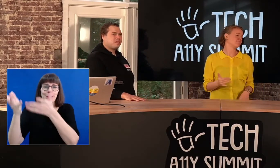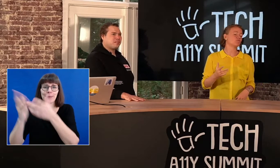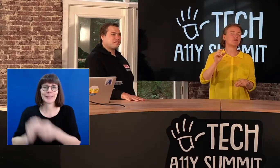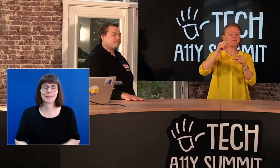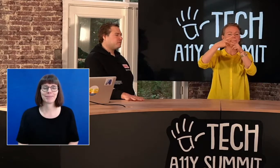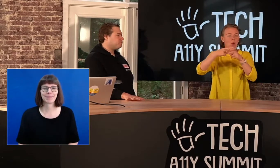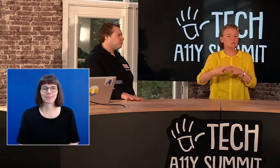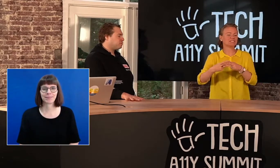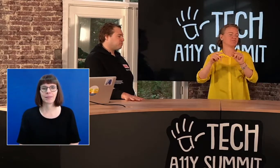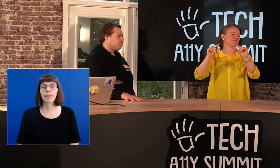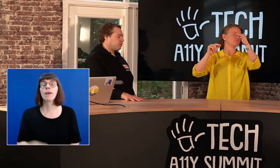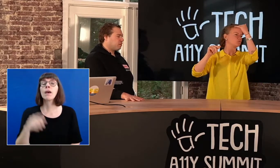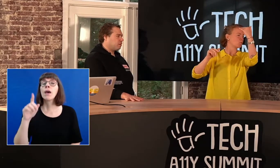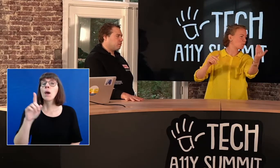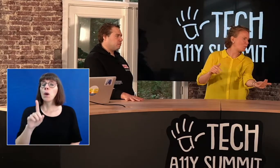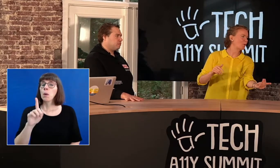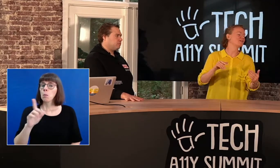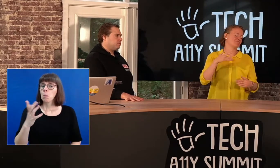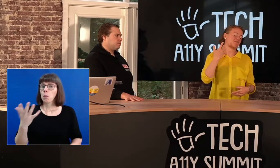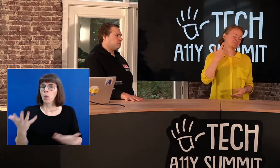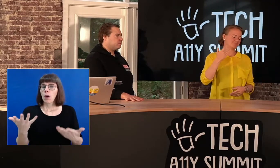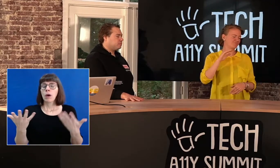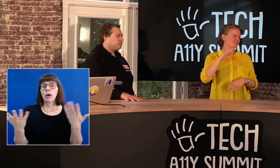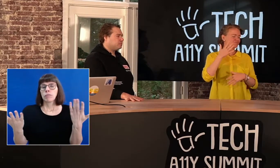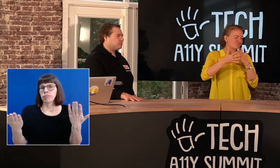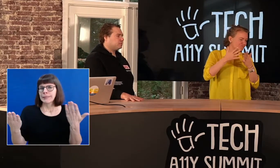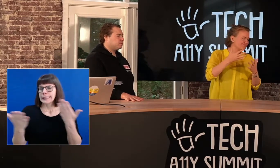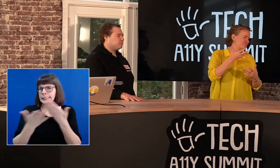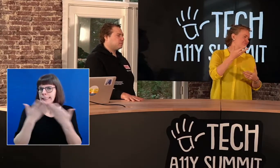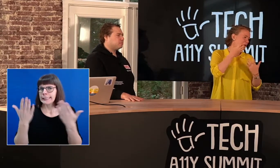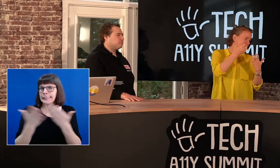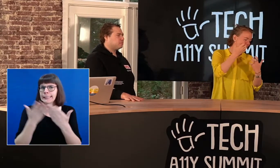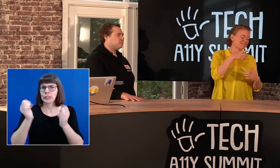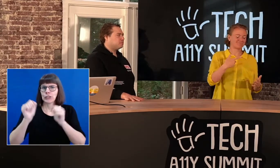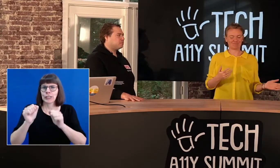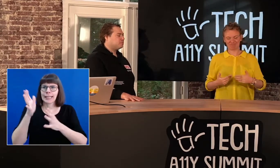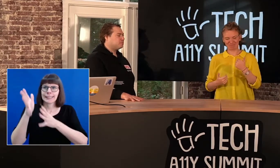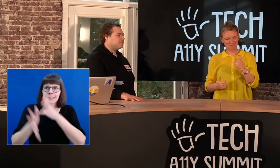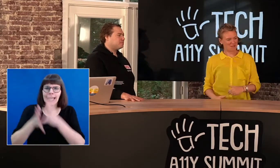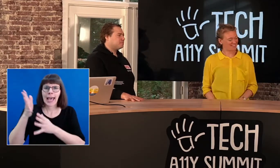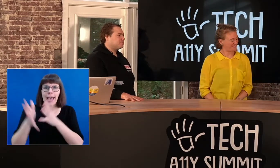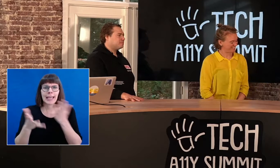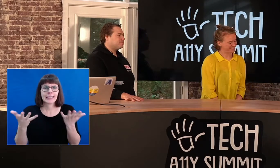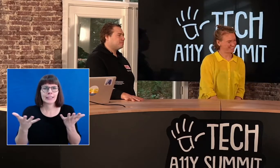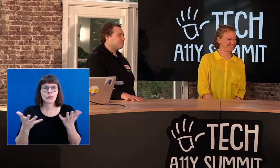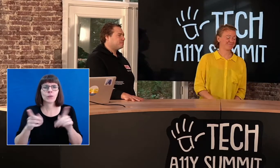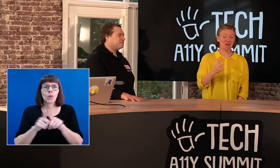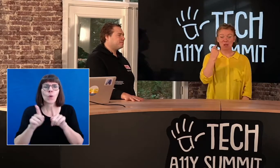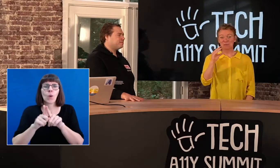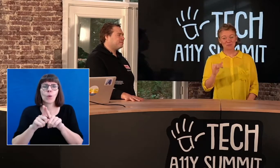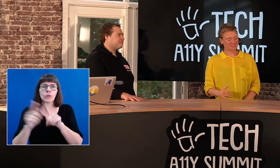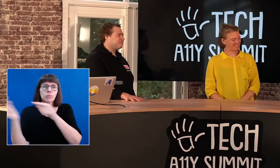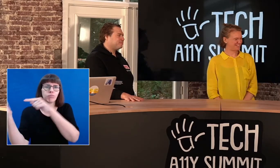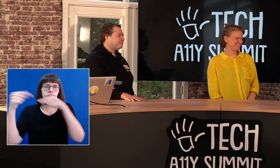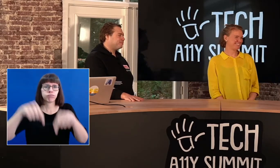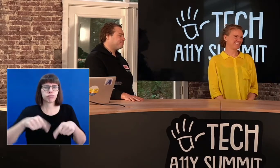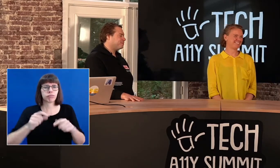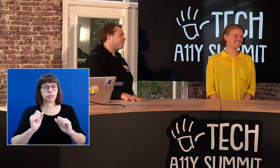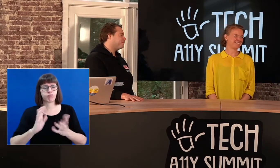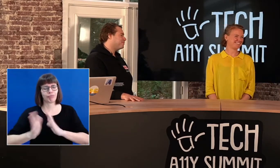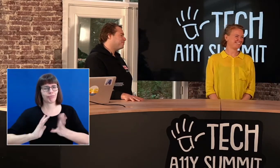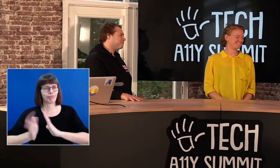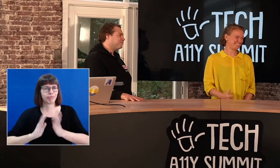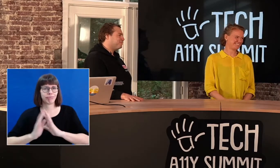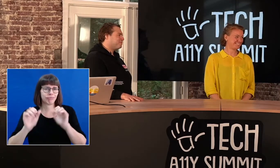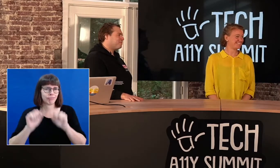it's easy when you're standing far apart. You can just sign to each other, and when they take a break and they put the kites down, then we can just communicate. And it's very, very